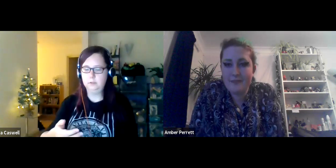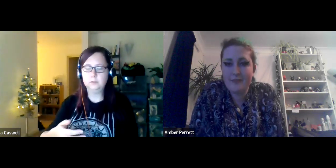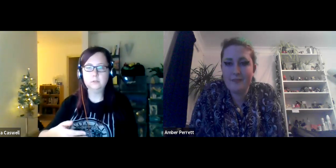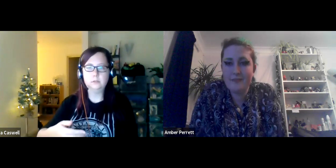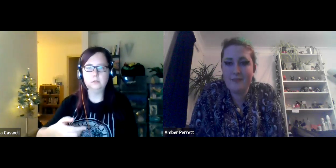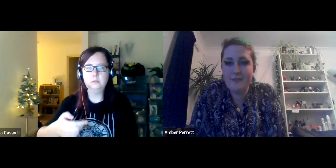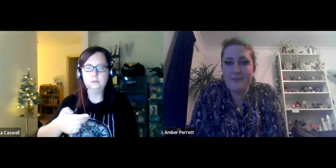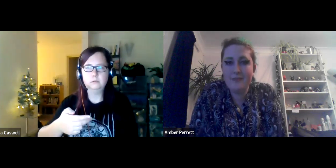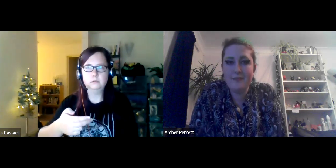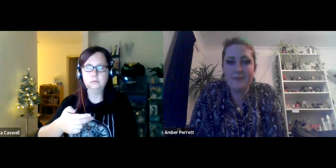So,